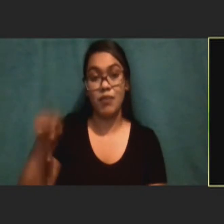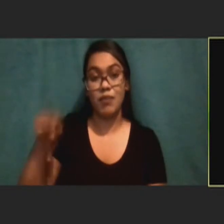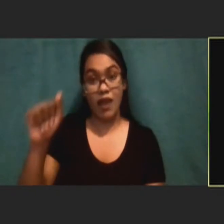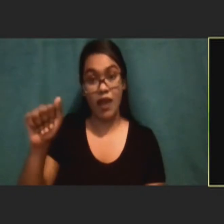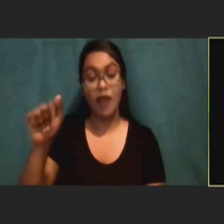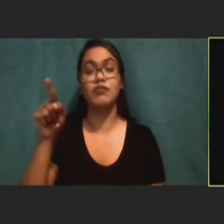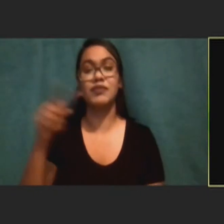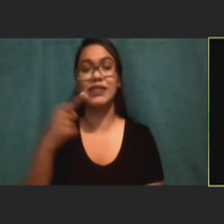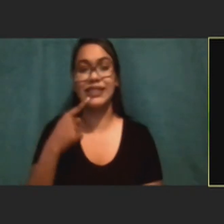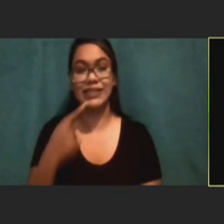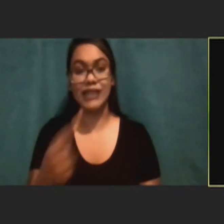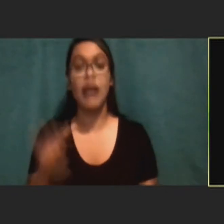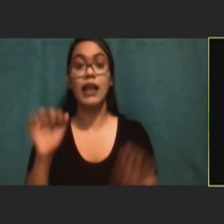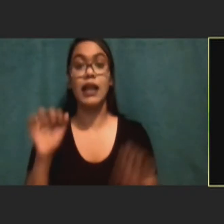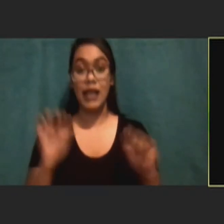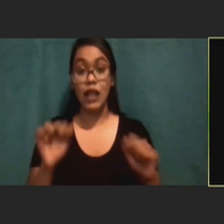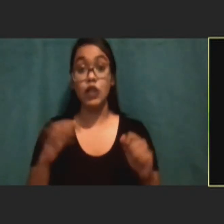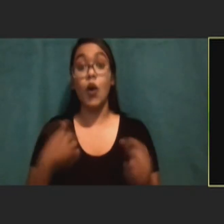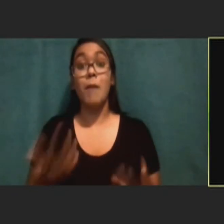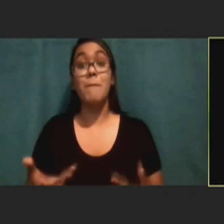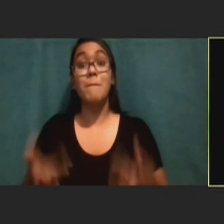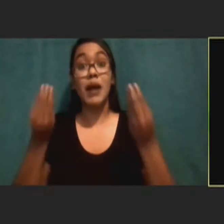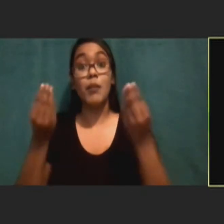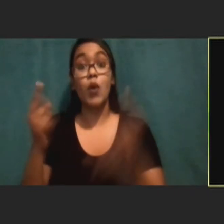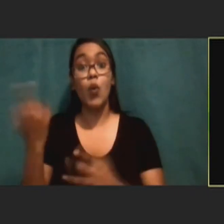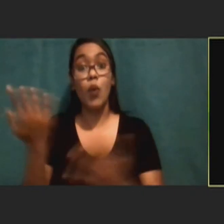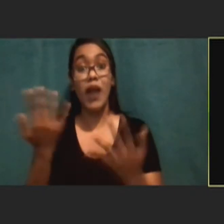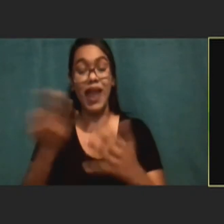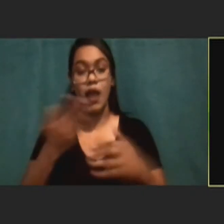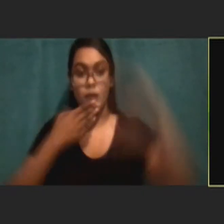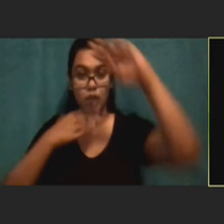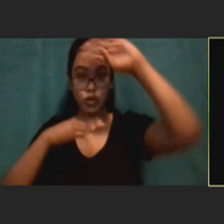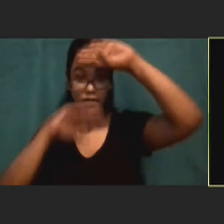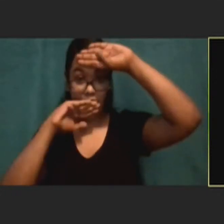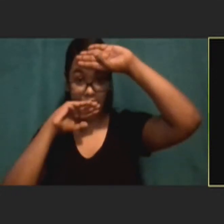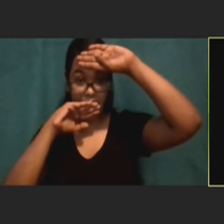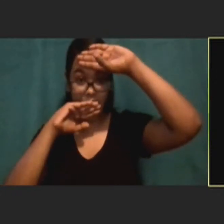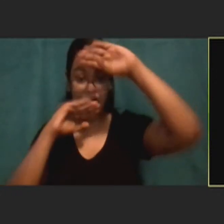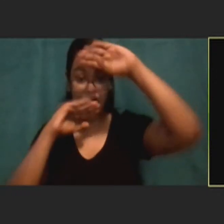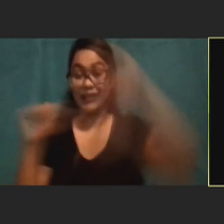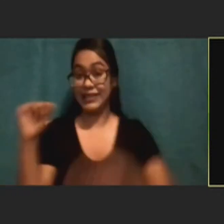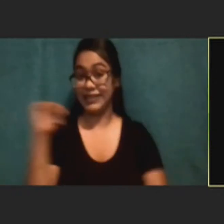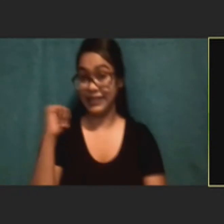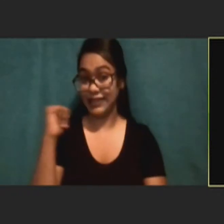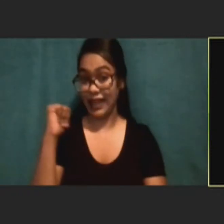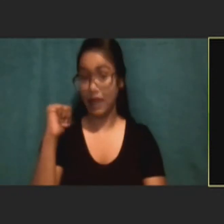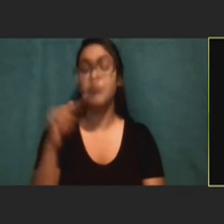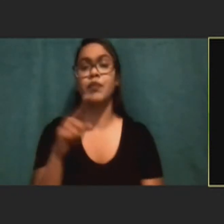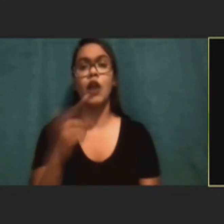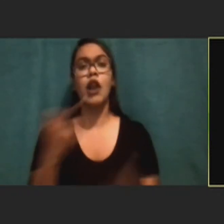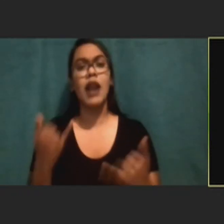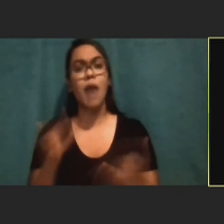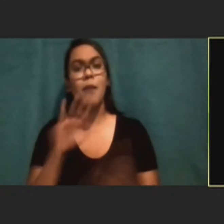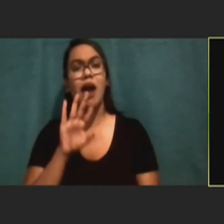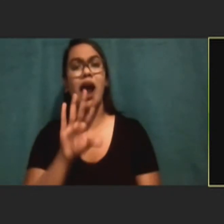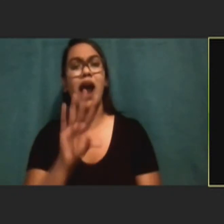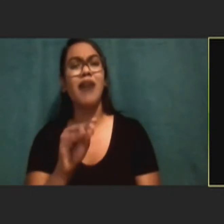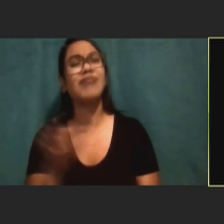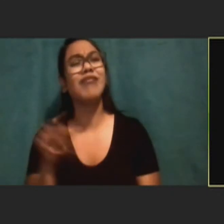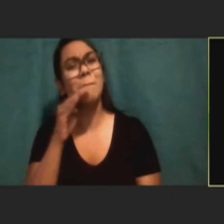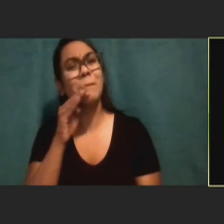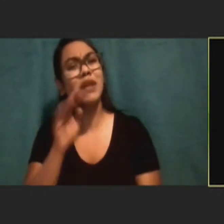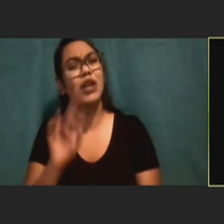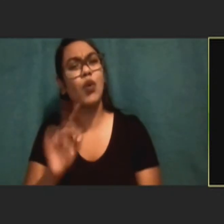first described in Botswana. Could you please explain what does it mean and clarify the timeline that led to the